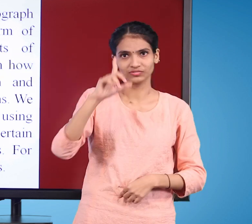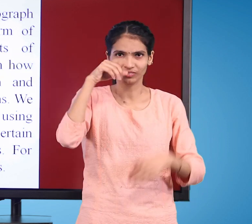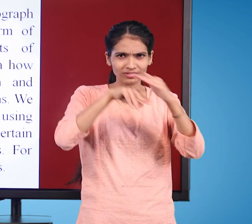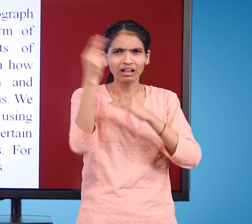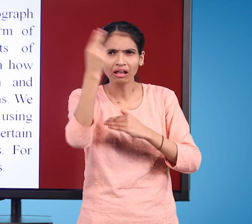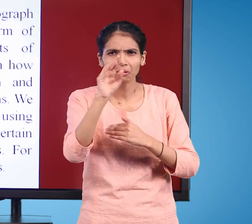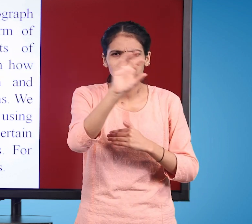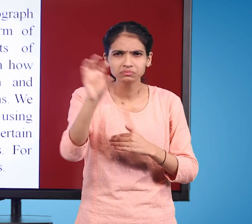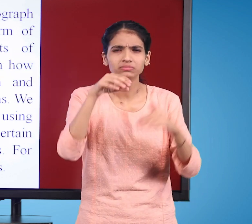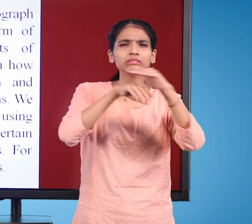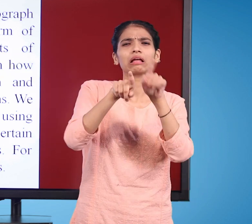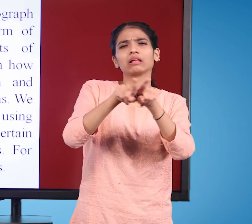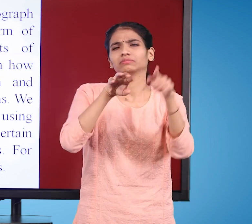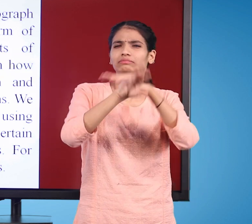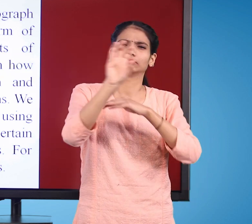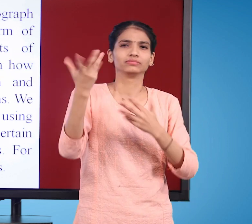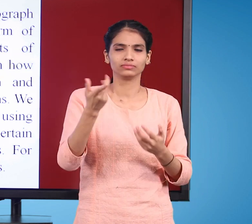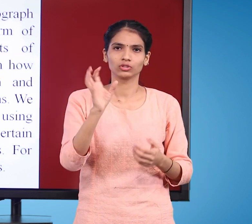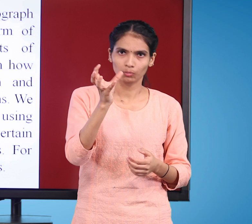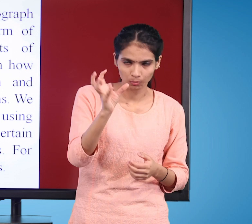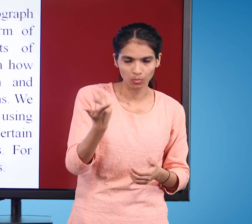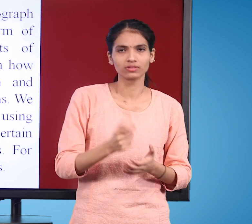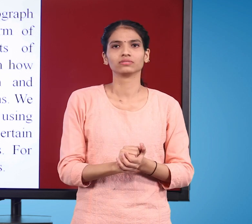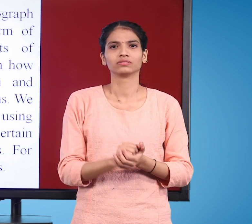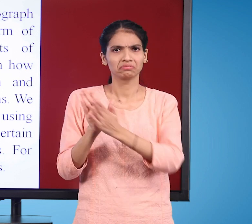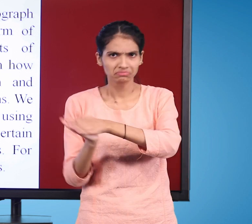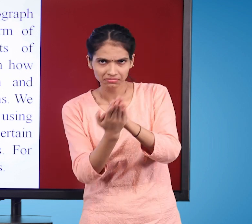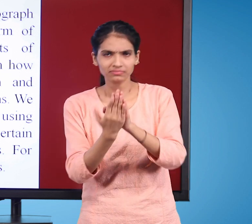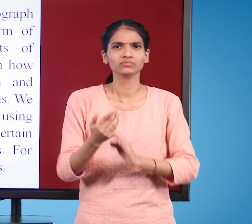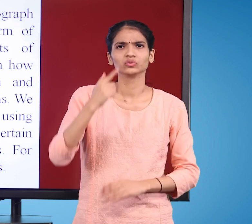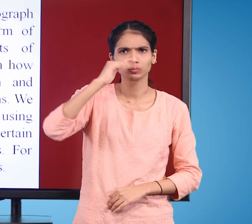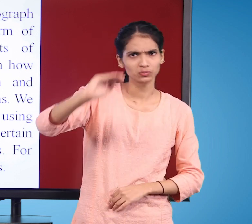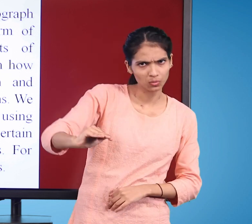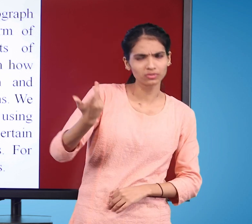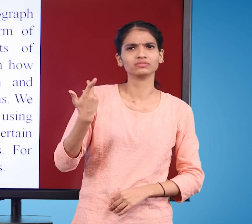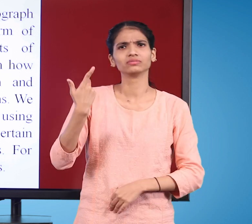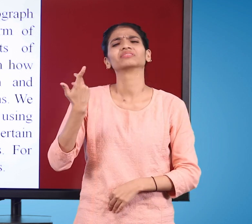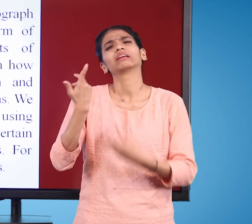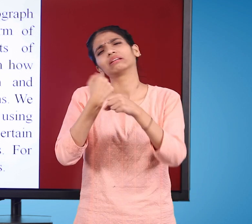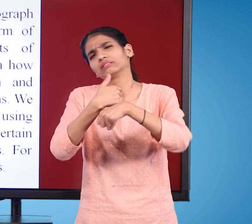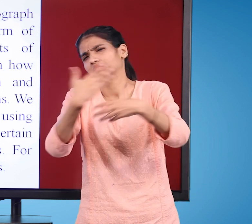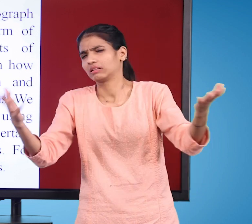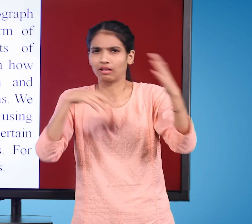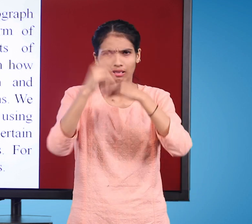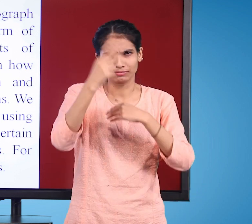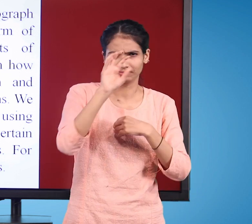of objects. We have also seen how to interpret a pictograph and answer the related questions. We have